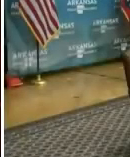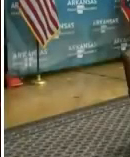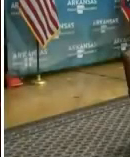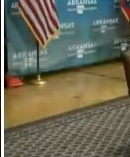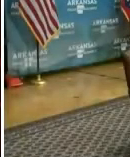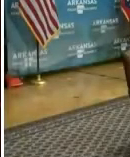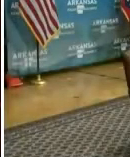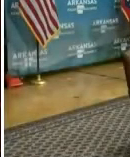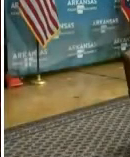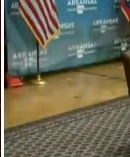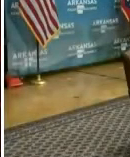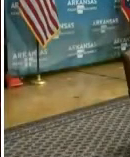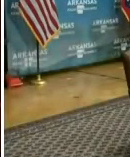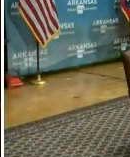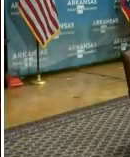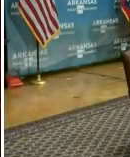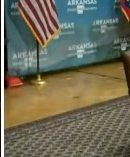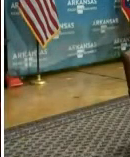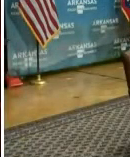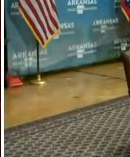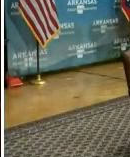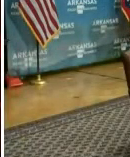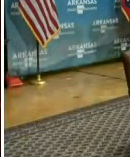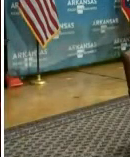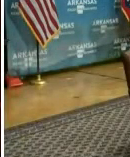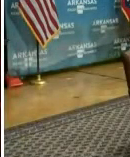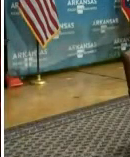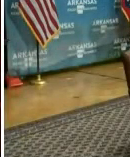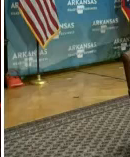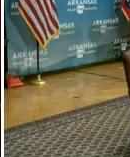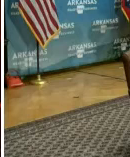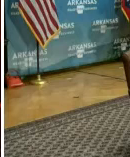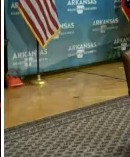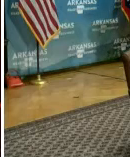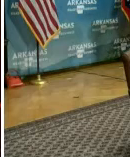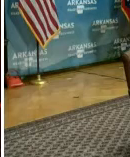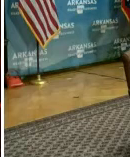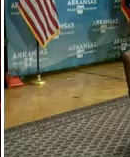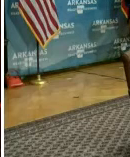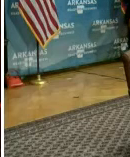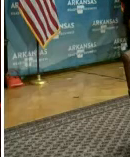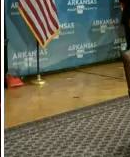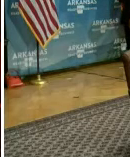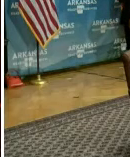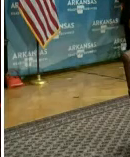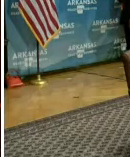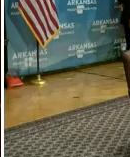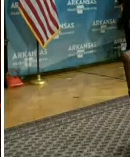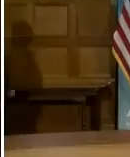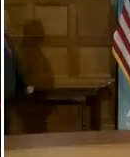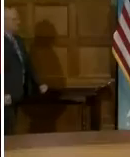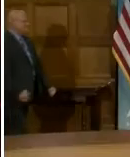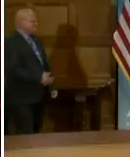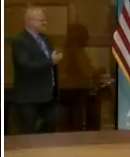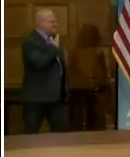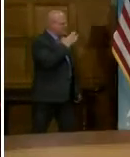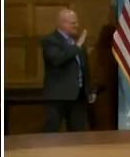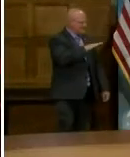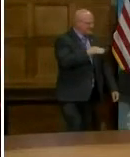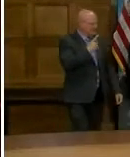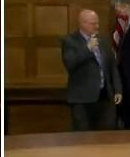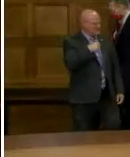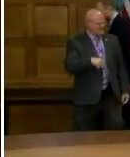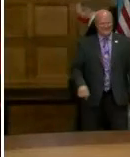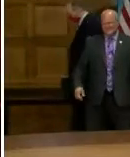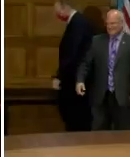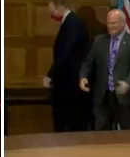it on the main stream, they will end up airing it on their digital channel, like the Point 2 or whatever it would be, or on 24/7 or